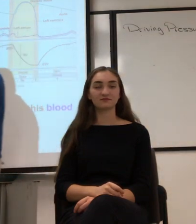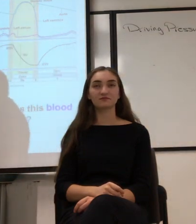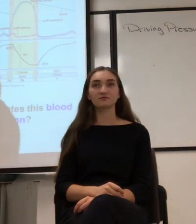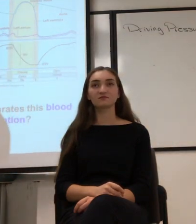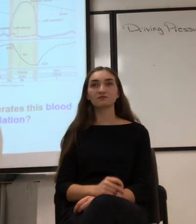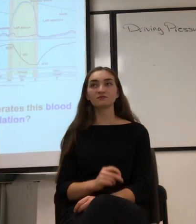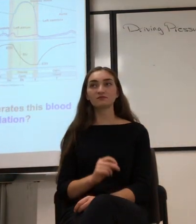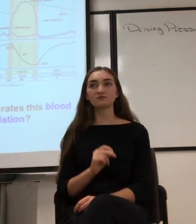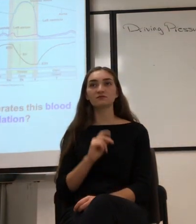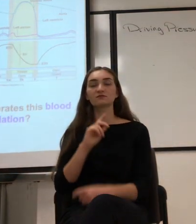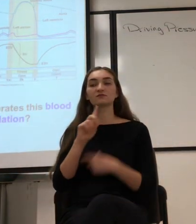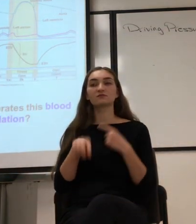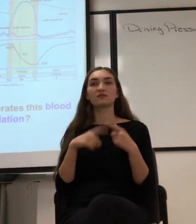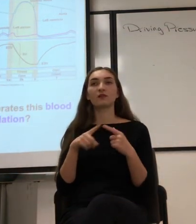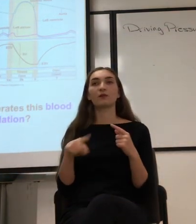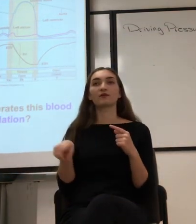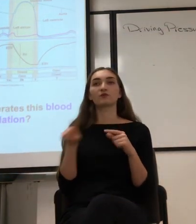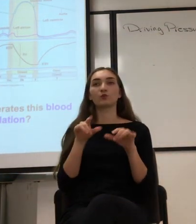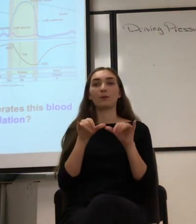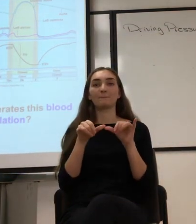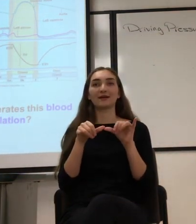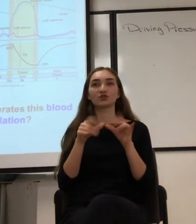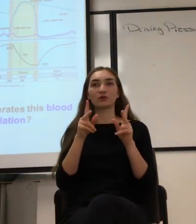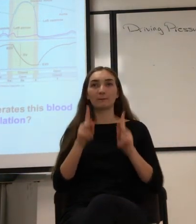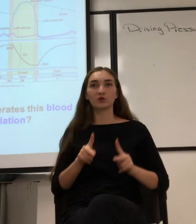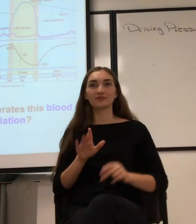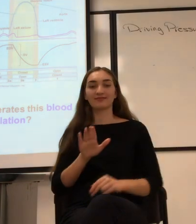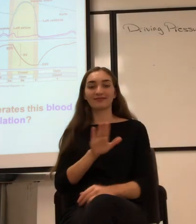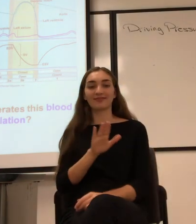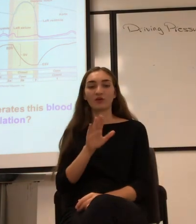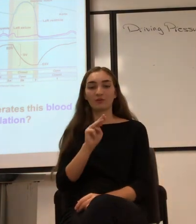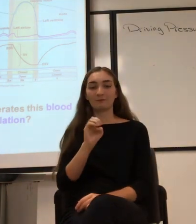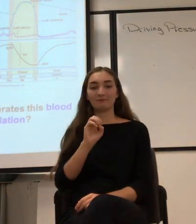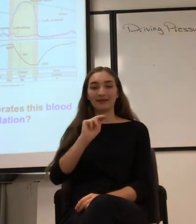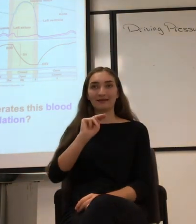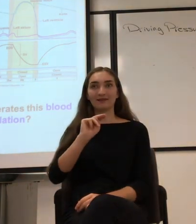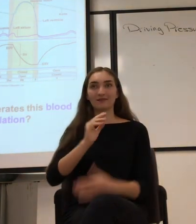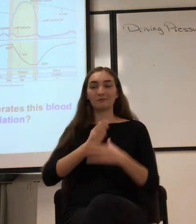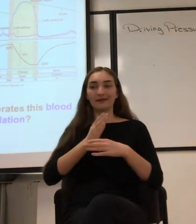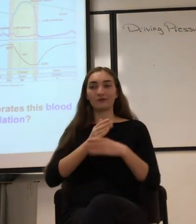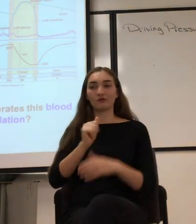So when you measure a person's mean arterial blood pressure or just blood pressure,